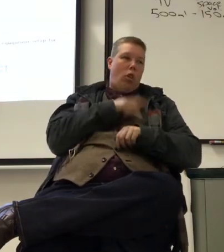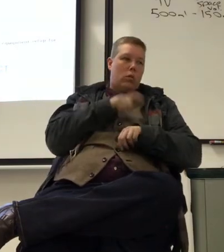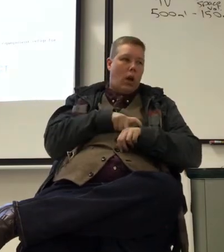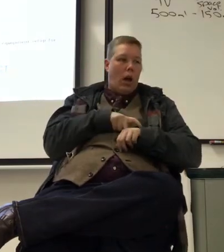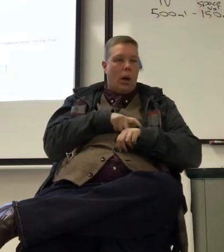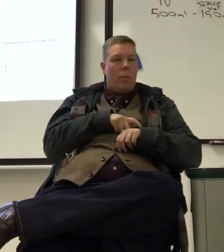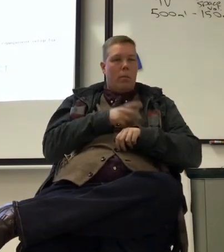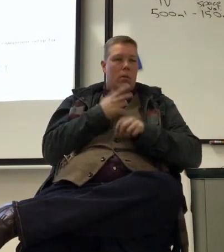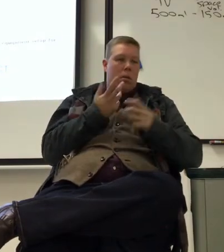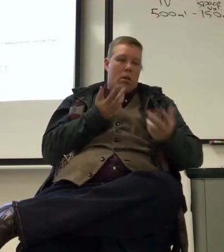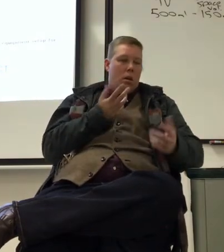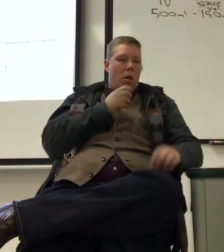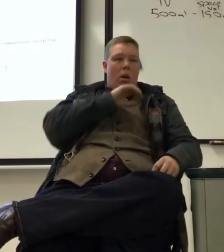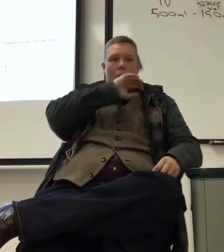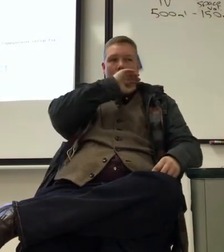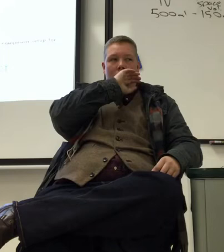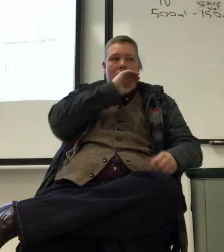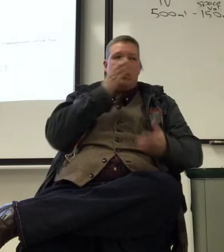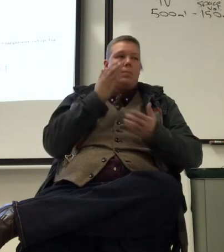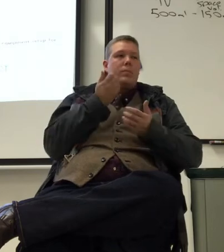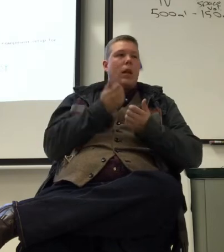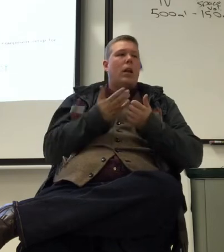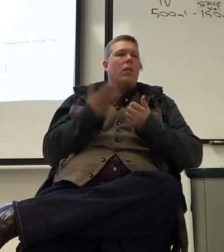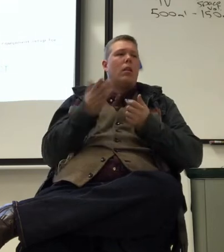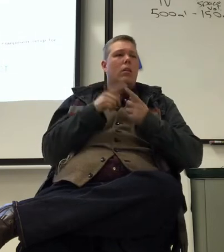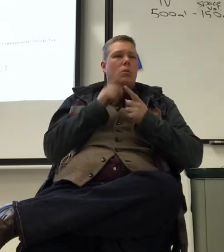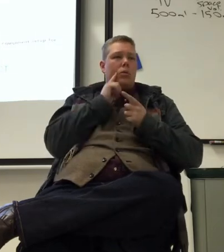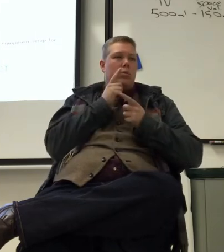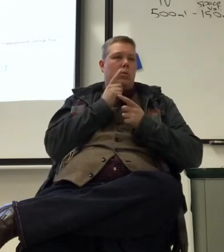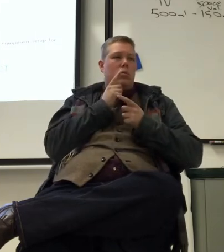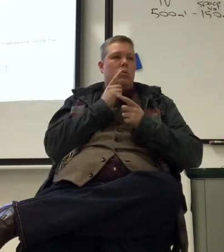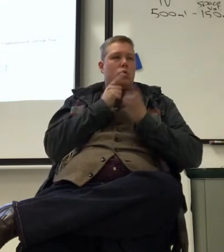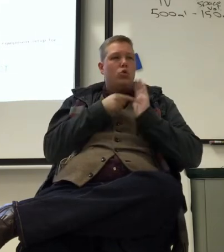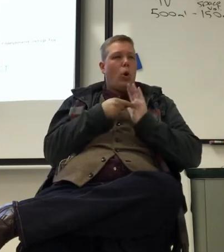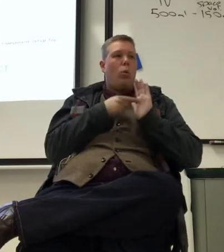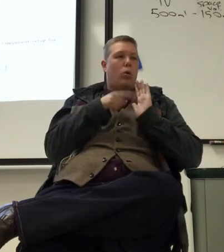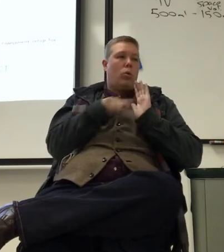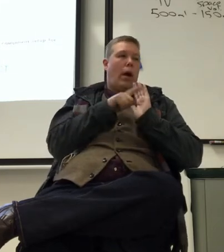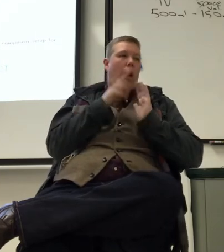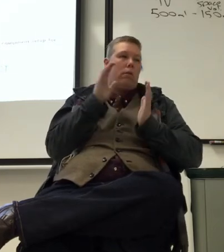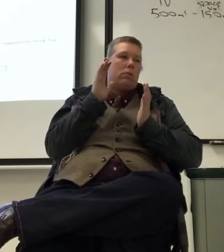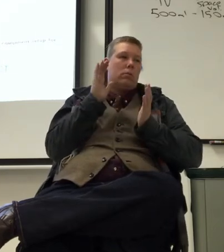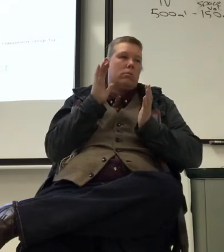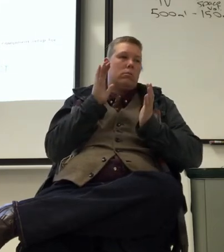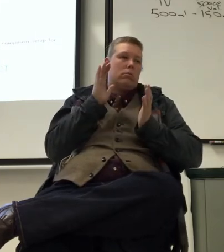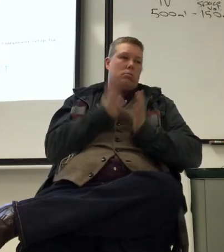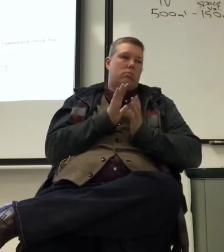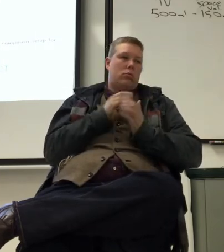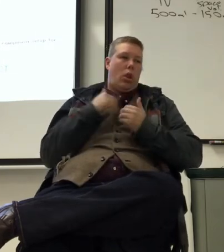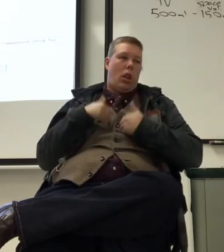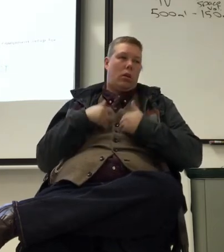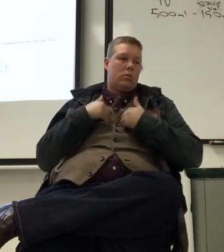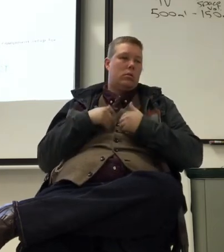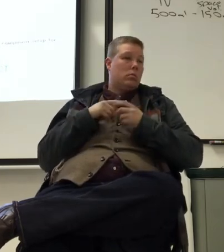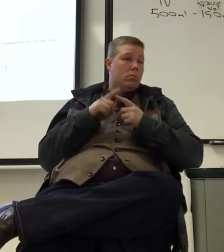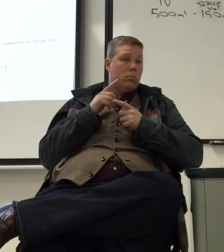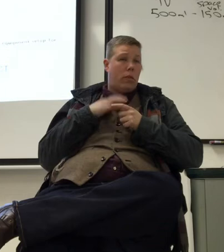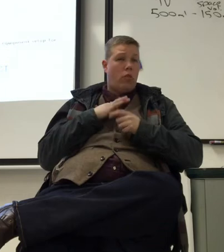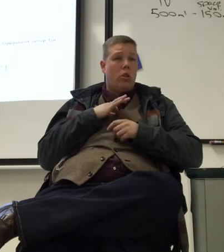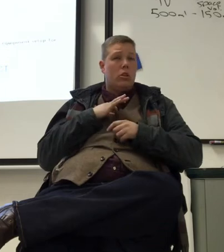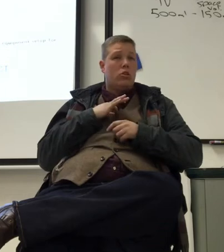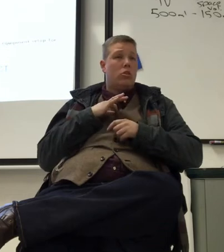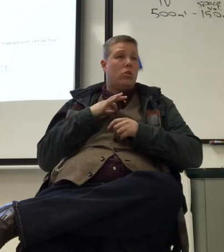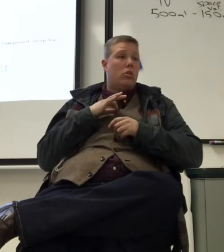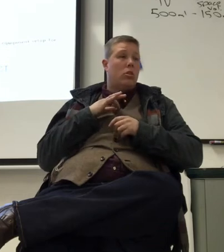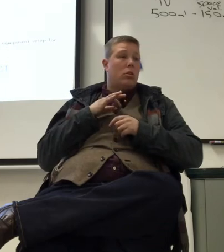a patient with a poor spiral, you're free to volunteer that information and be a subject. If you can just get 2 people